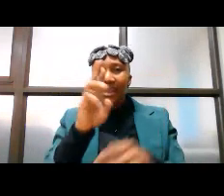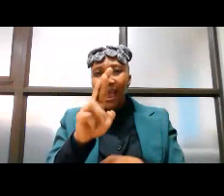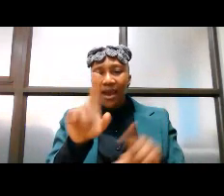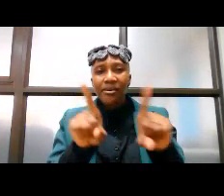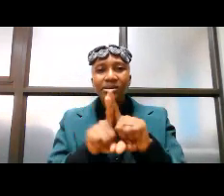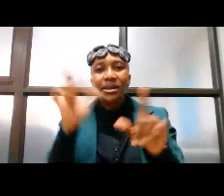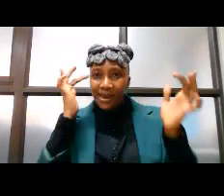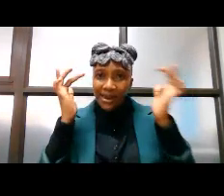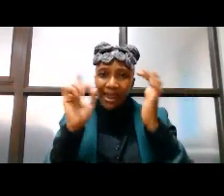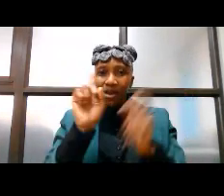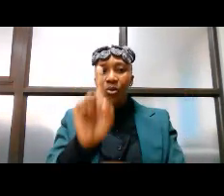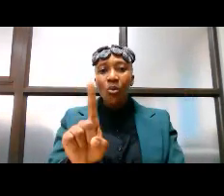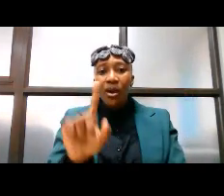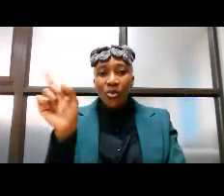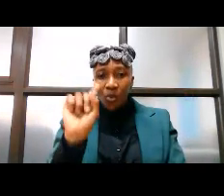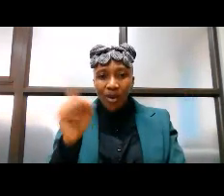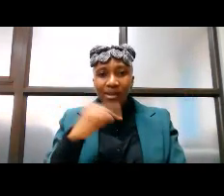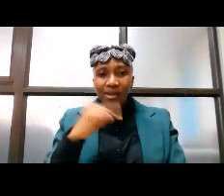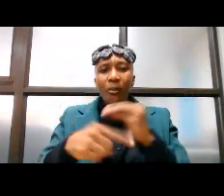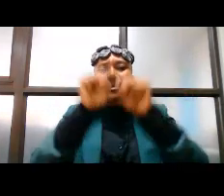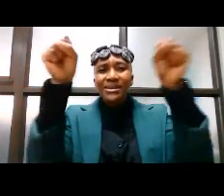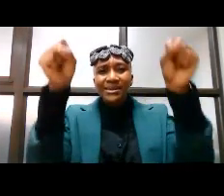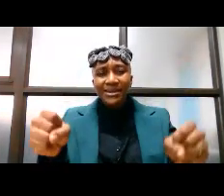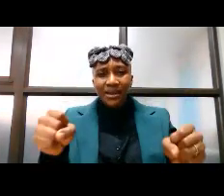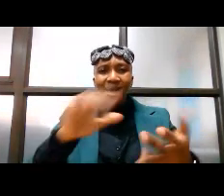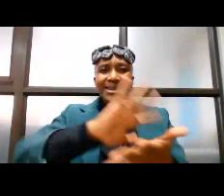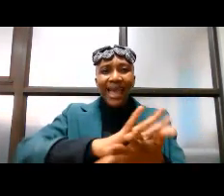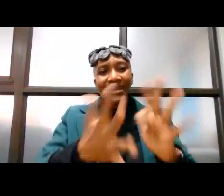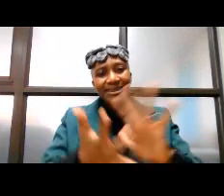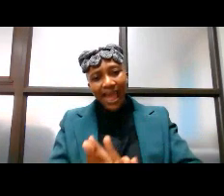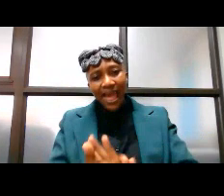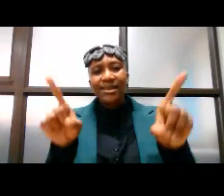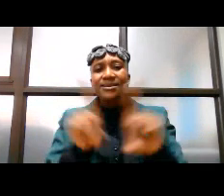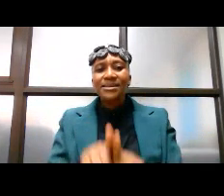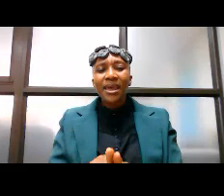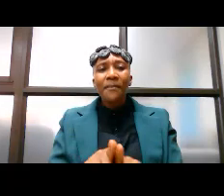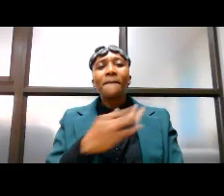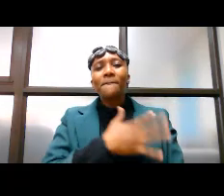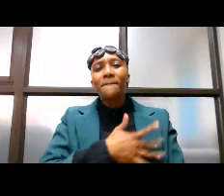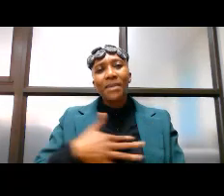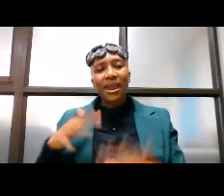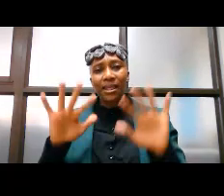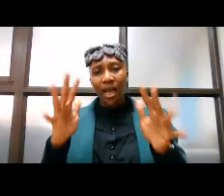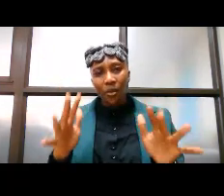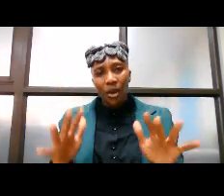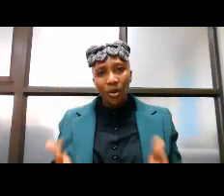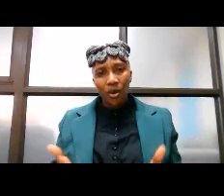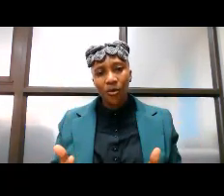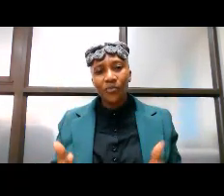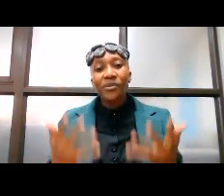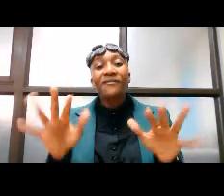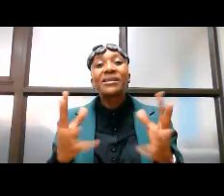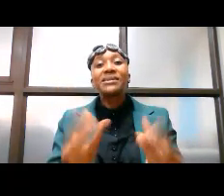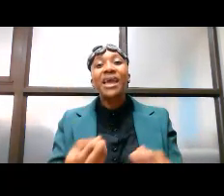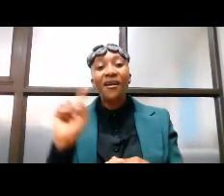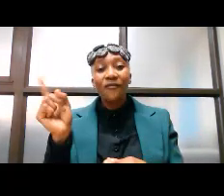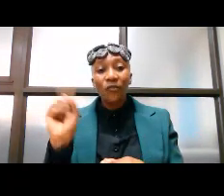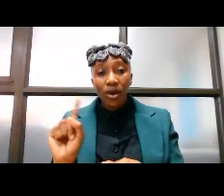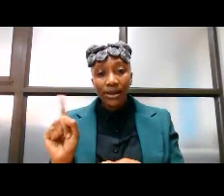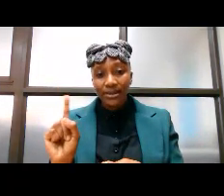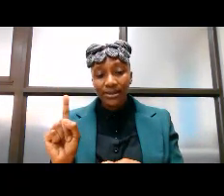that are tactile and involve Braille, and they have the concrete